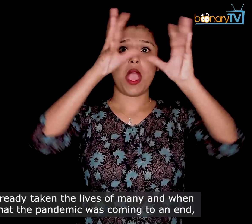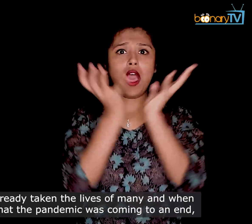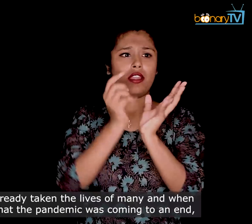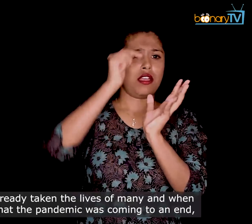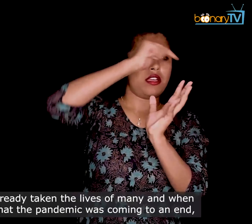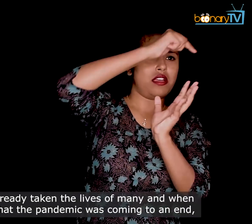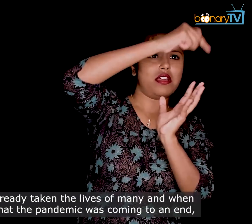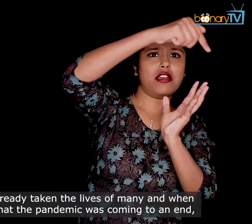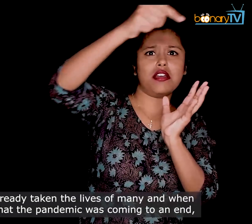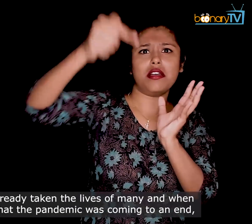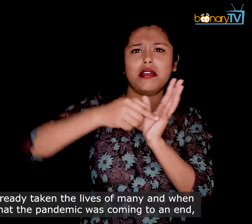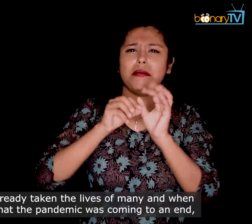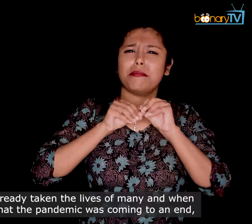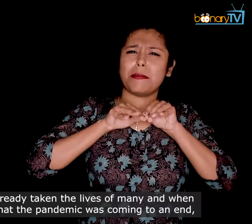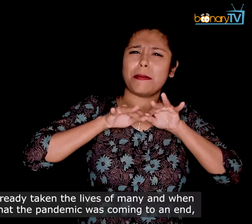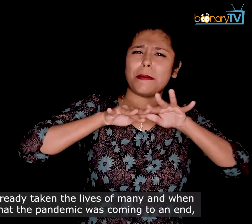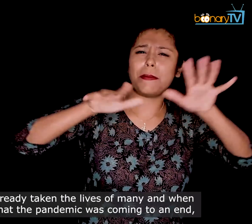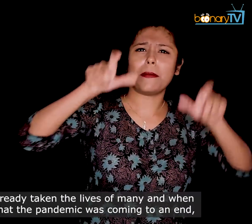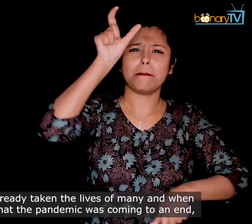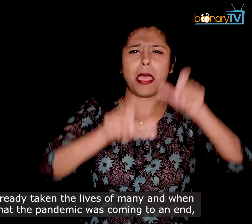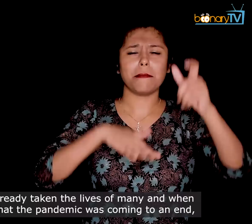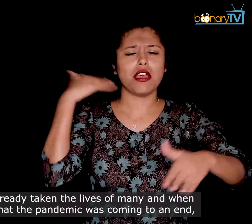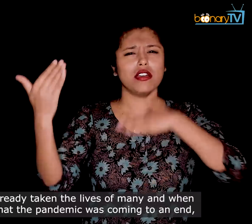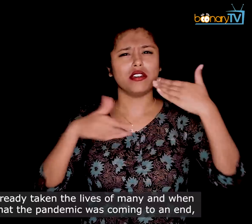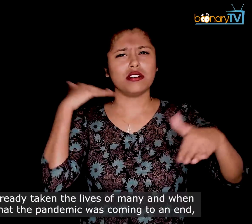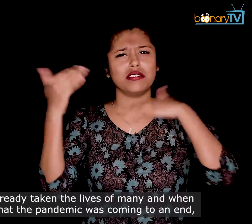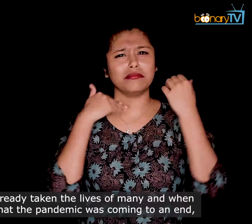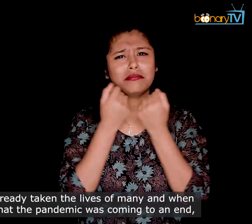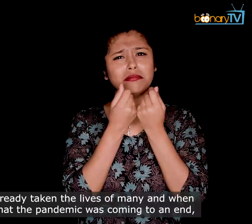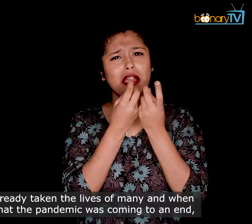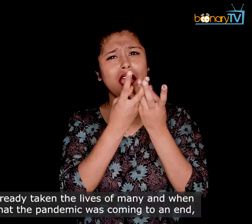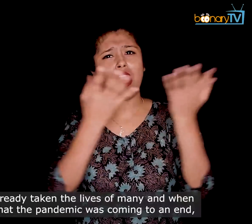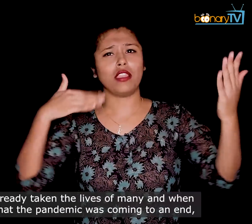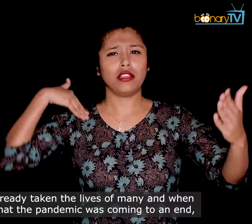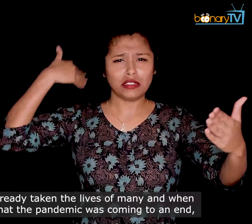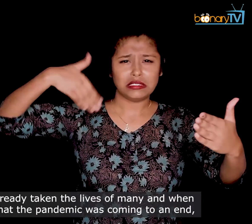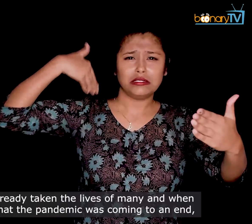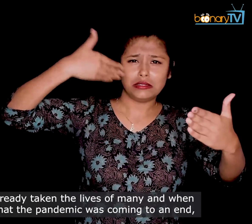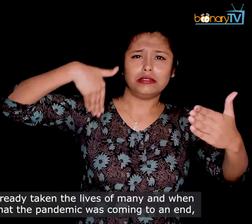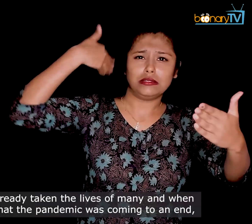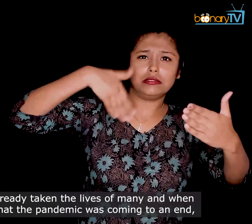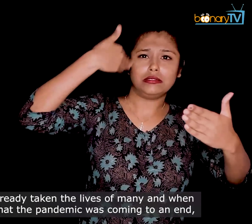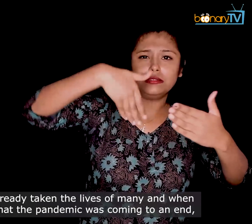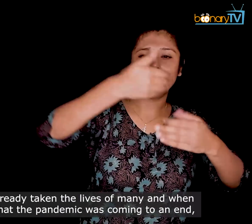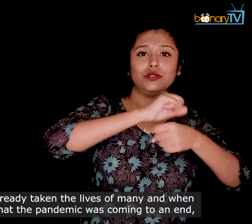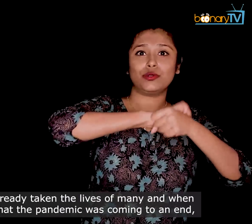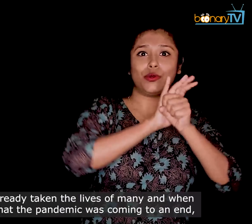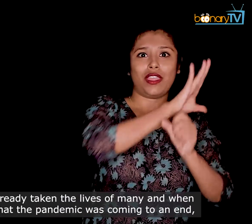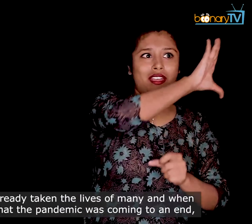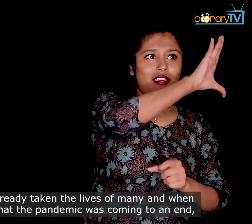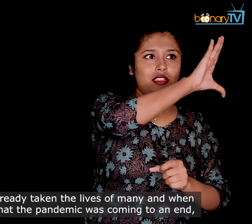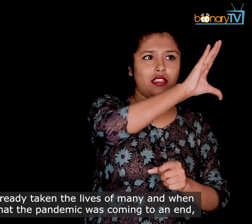the lives of many and when everybody thought that the pandemic was coming to an end